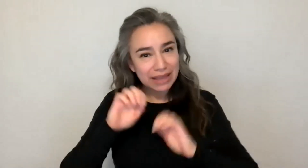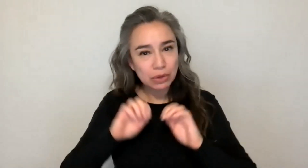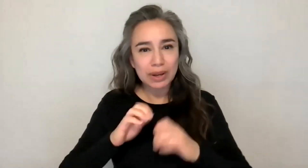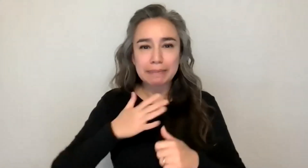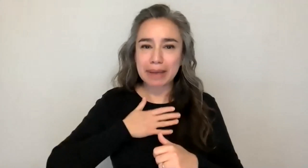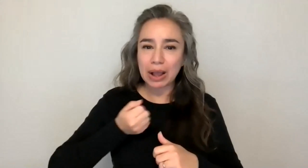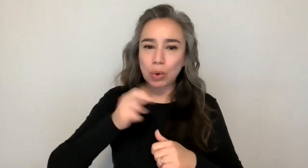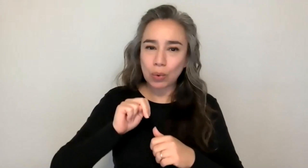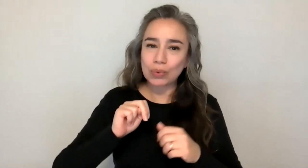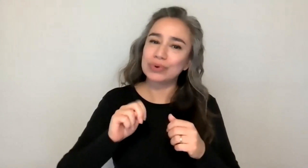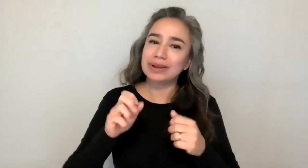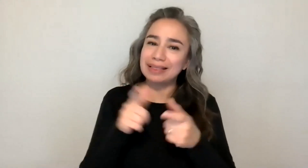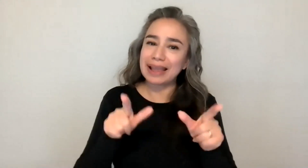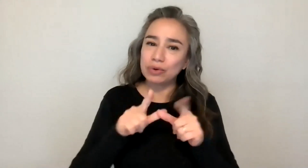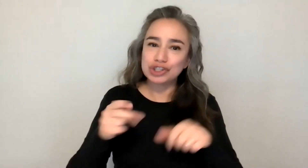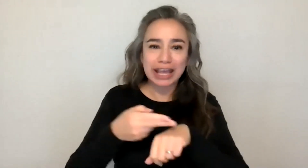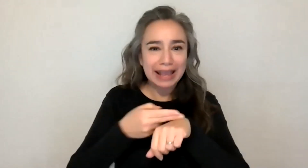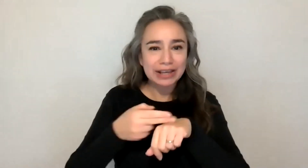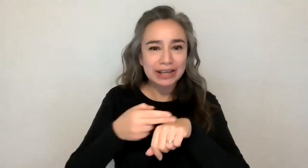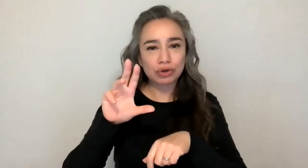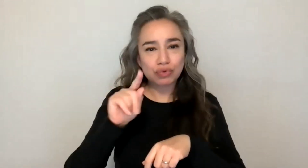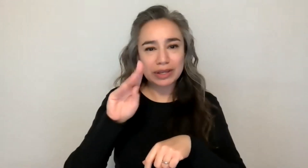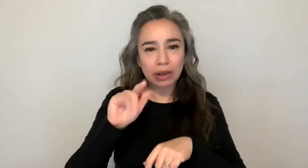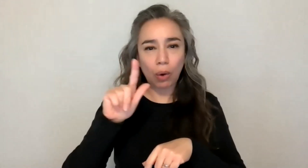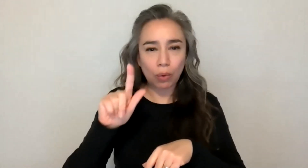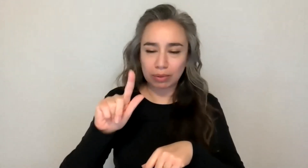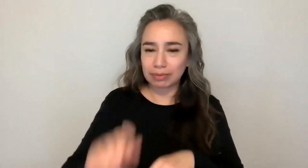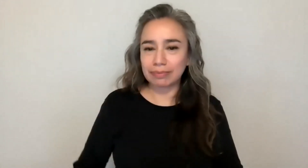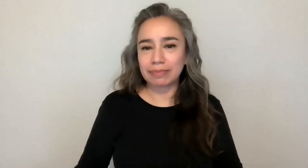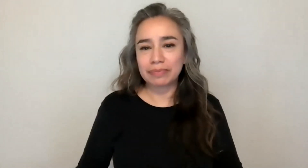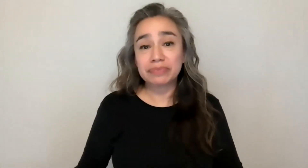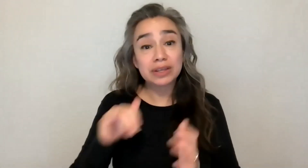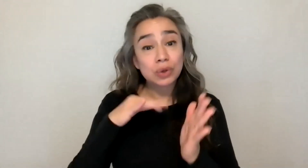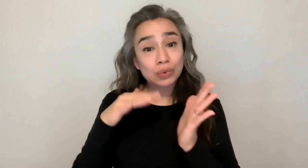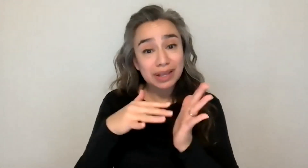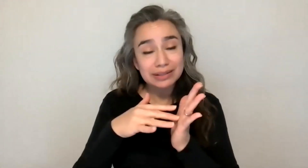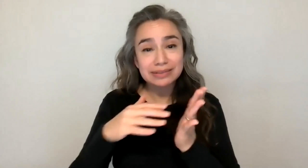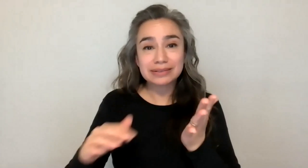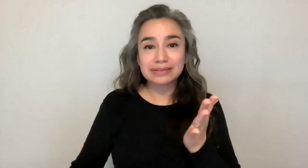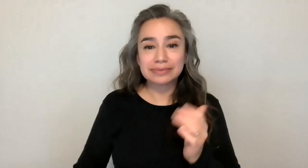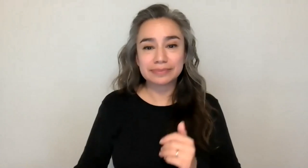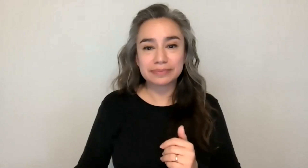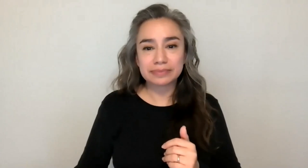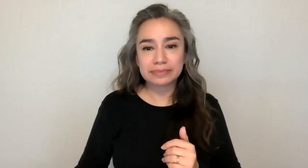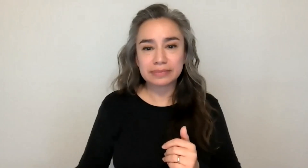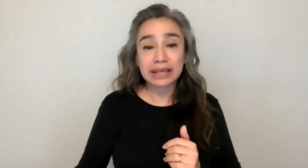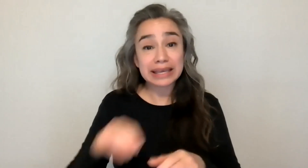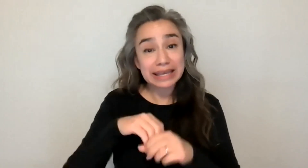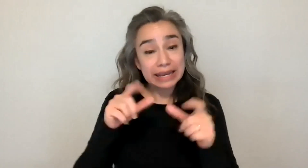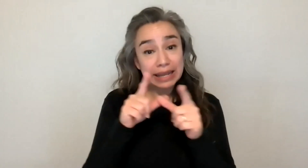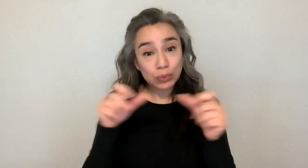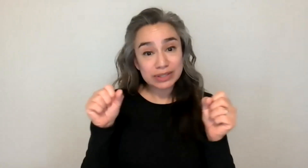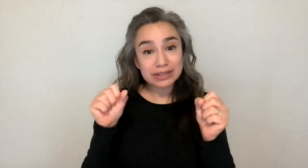language, Haitian Creole. And I got into linguistics, well, to make a long story short, after many detours. And in linguistics as